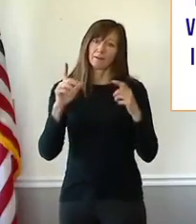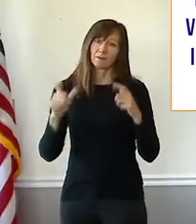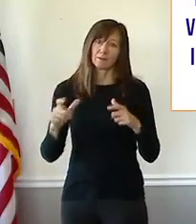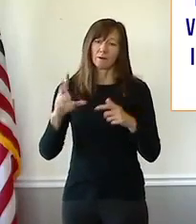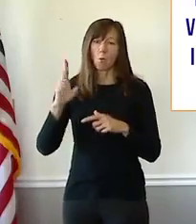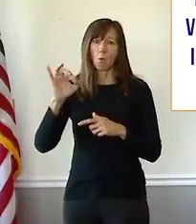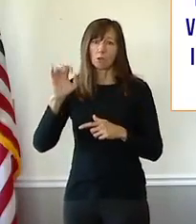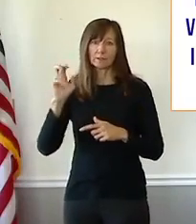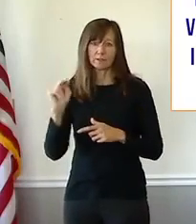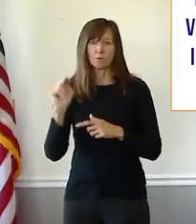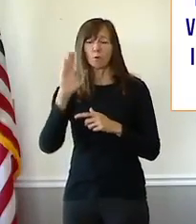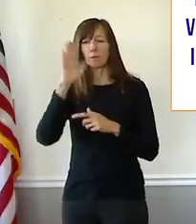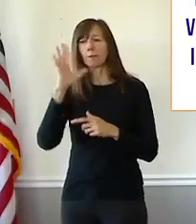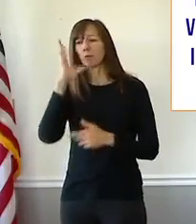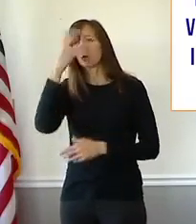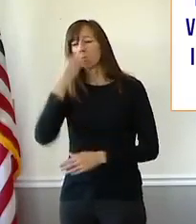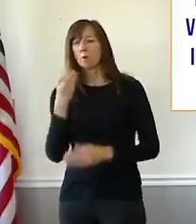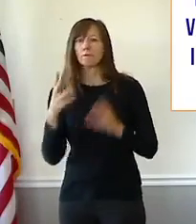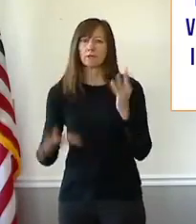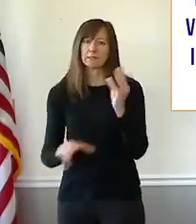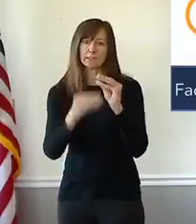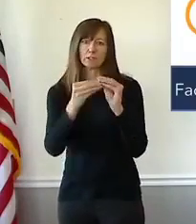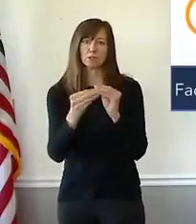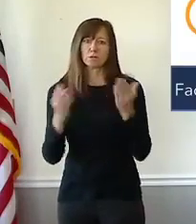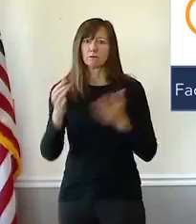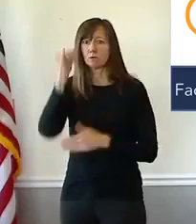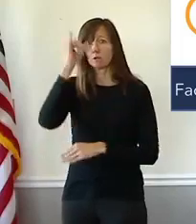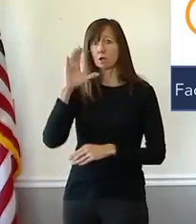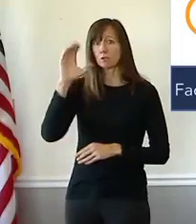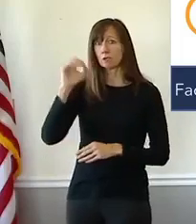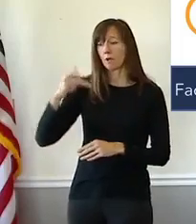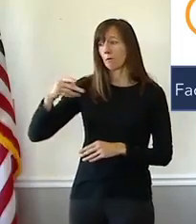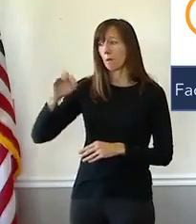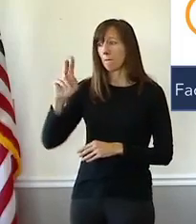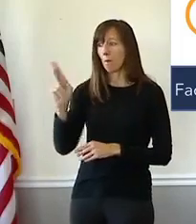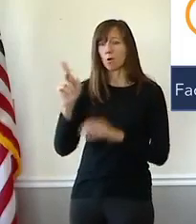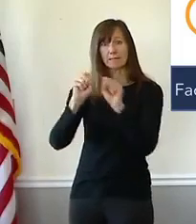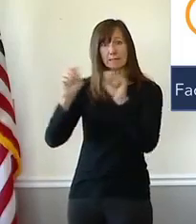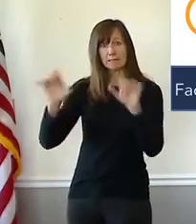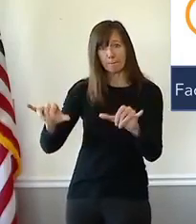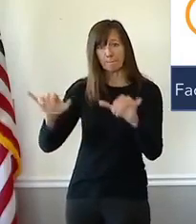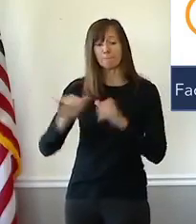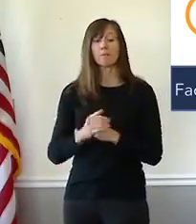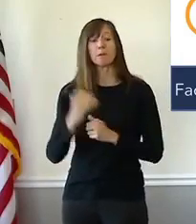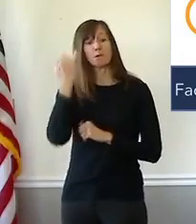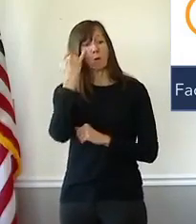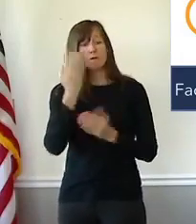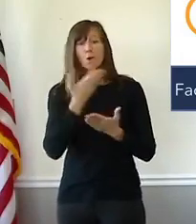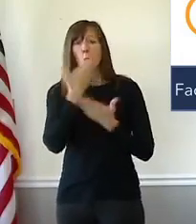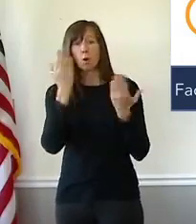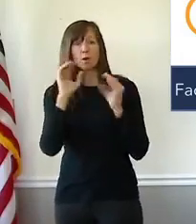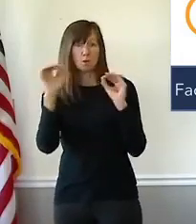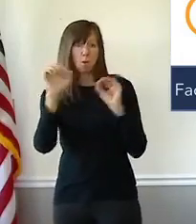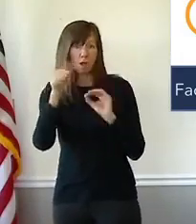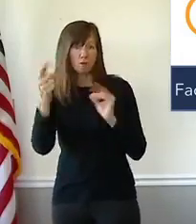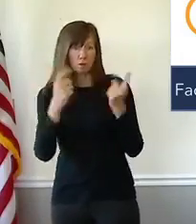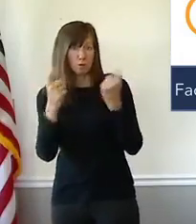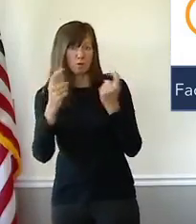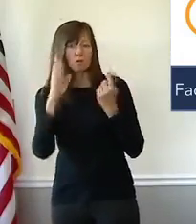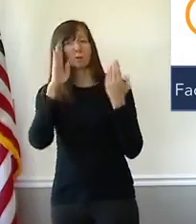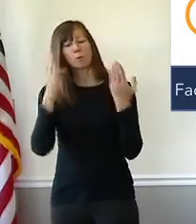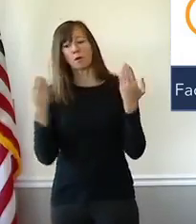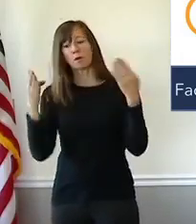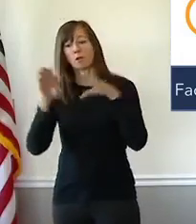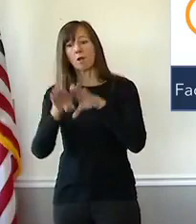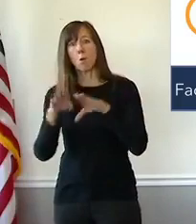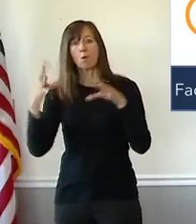Dutchess County park system. If you have no other questions today, we're going to close down just by thanking